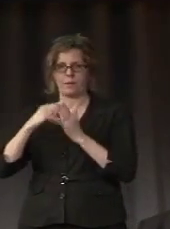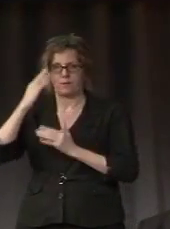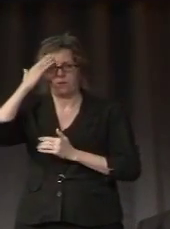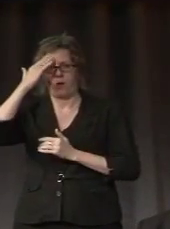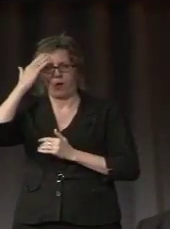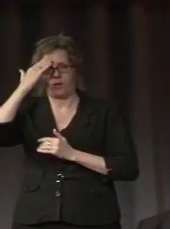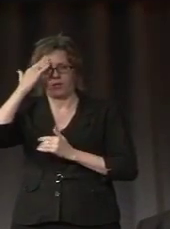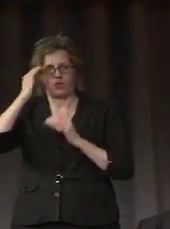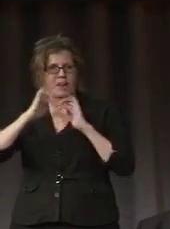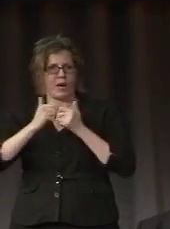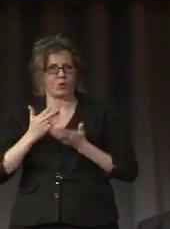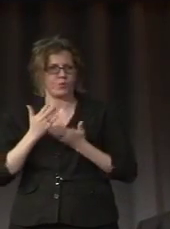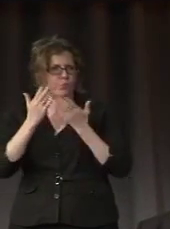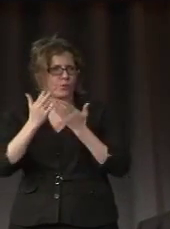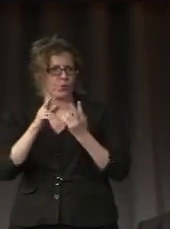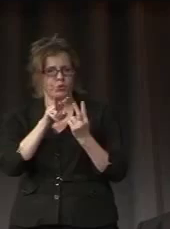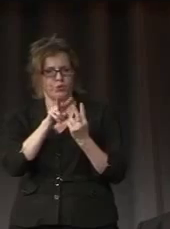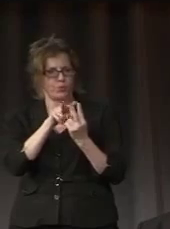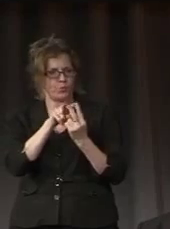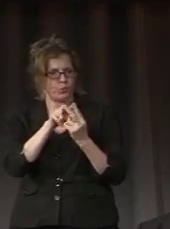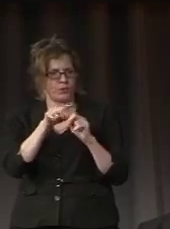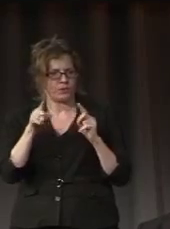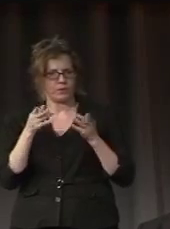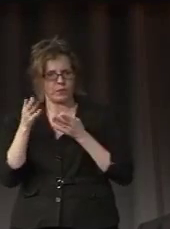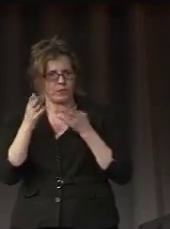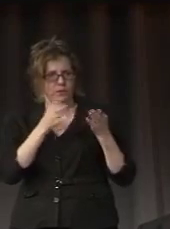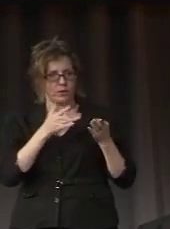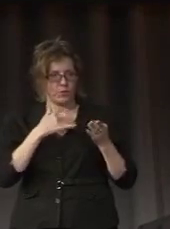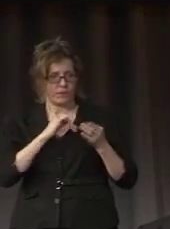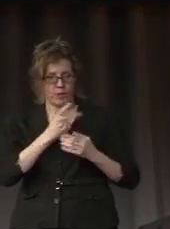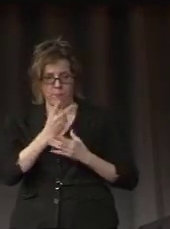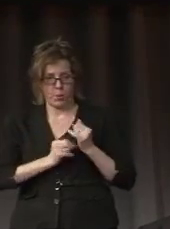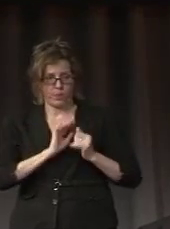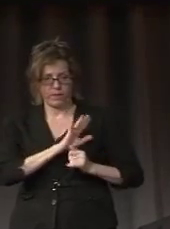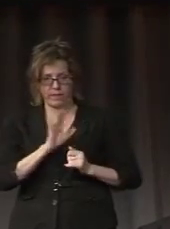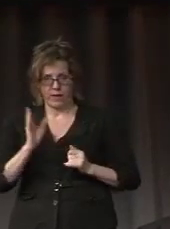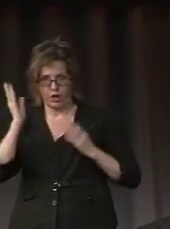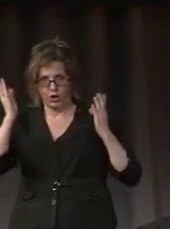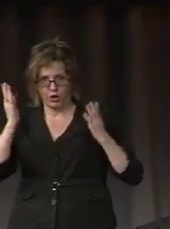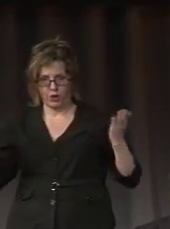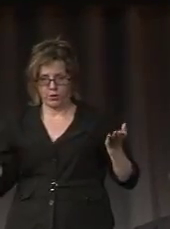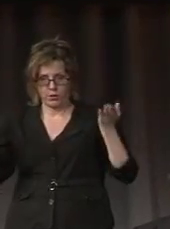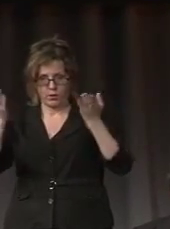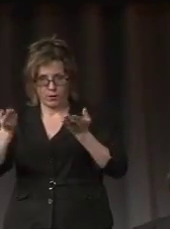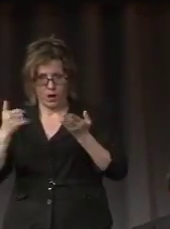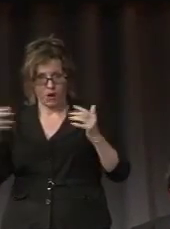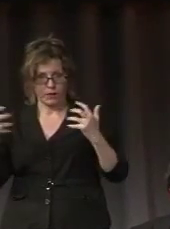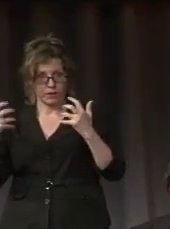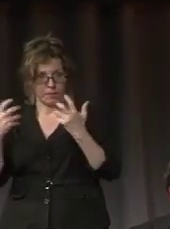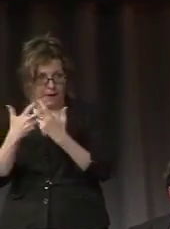think they're compatible. If I personally think they're compatible? No, it's an open question to right. the panel.